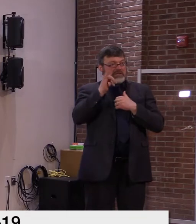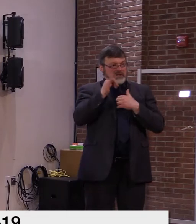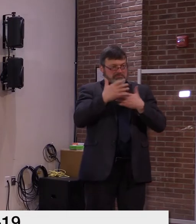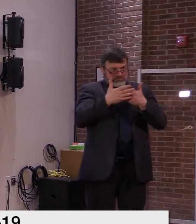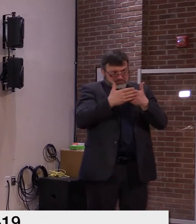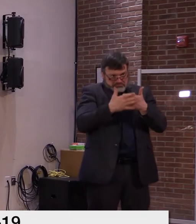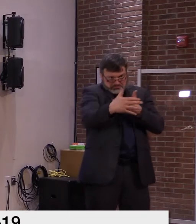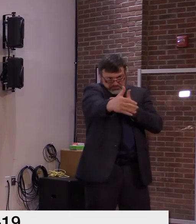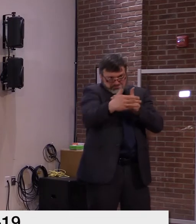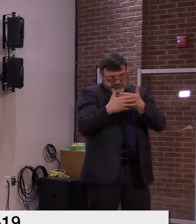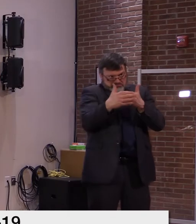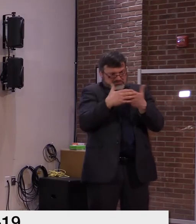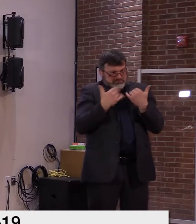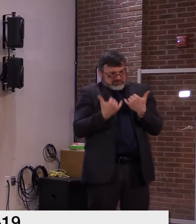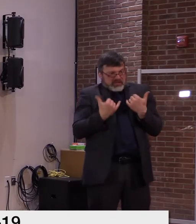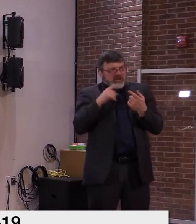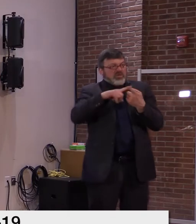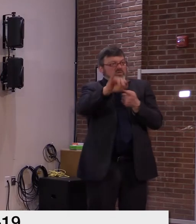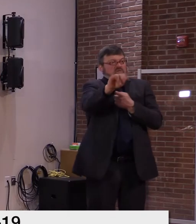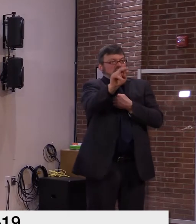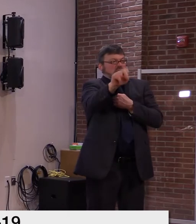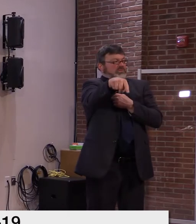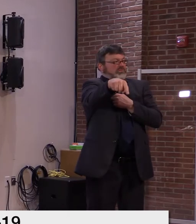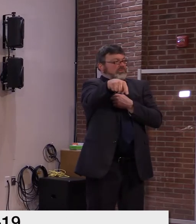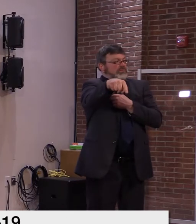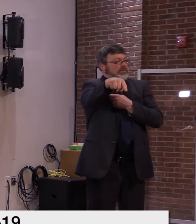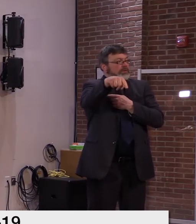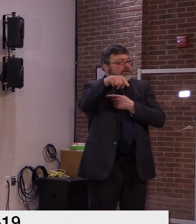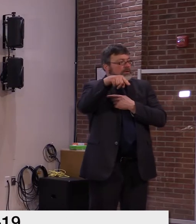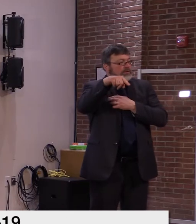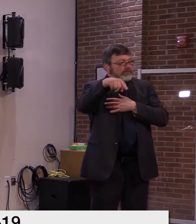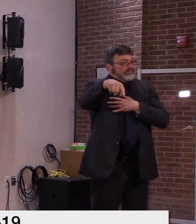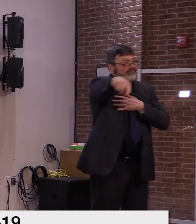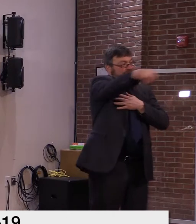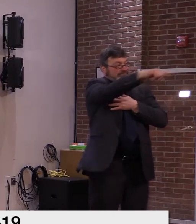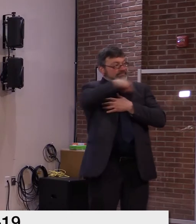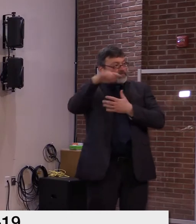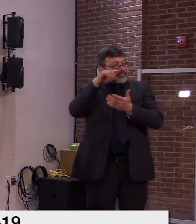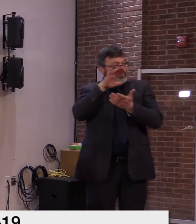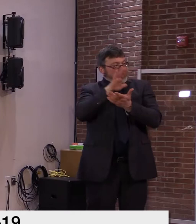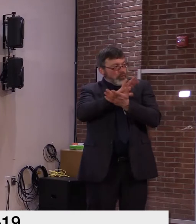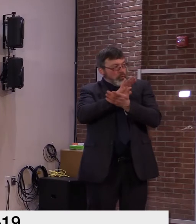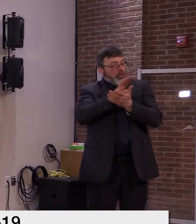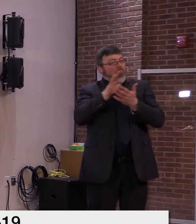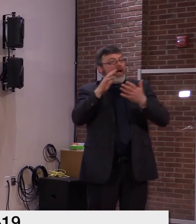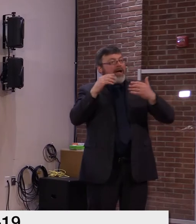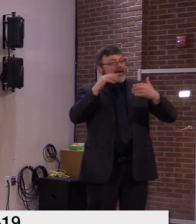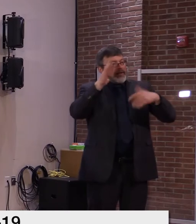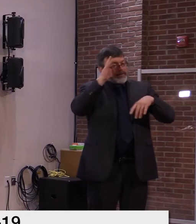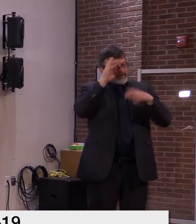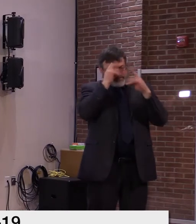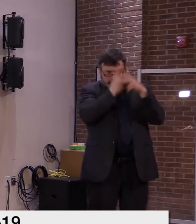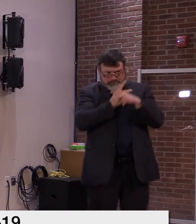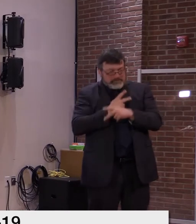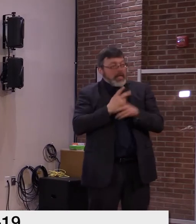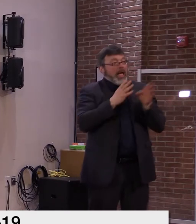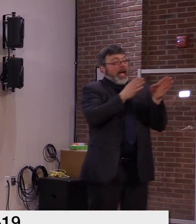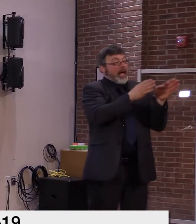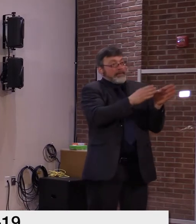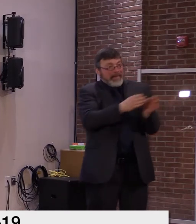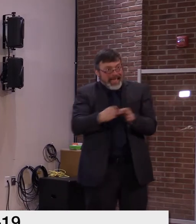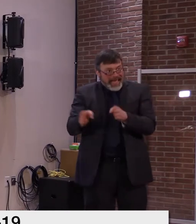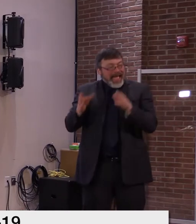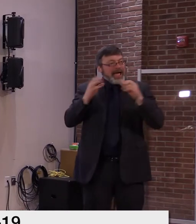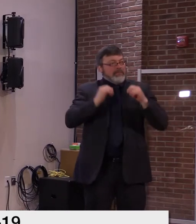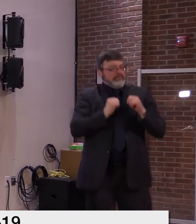coincidental with the planning processes districts have for federal grants and acknowledges that the recovery process will continue into the next school year.